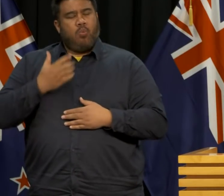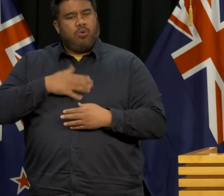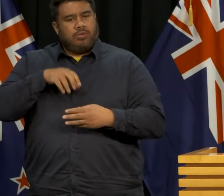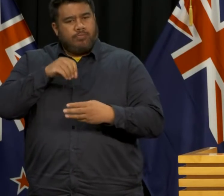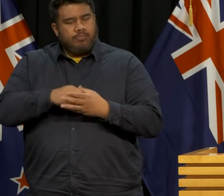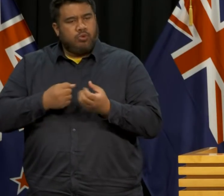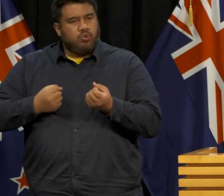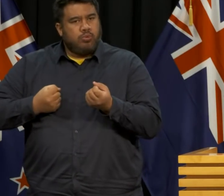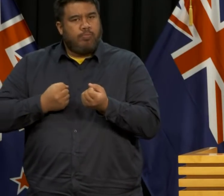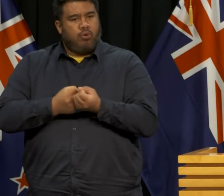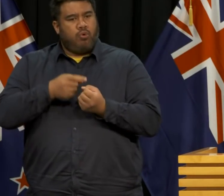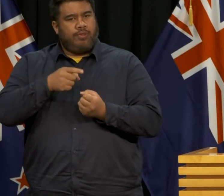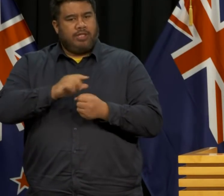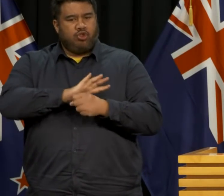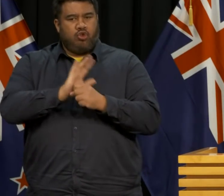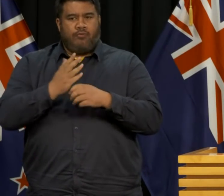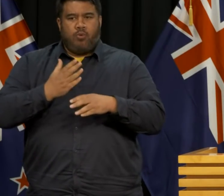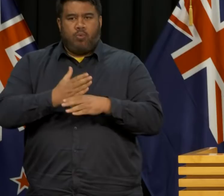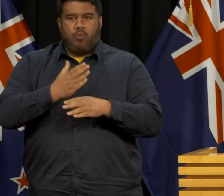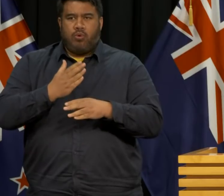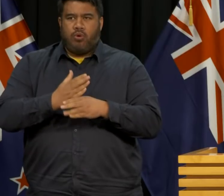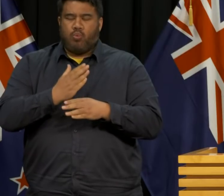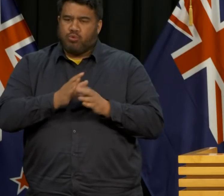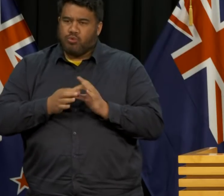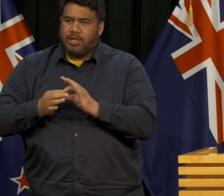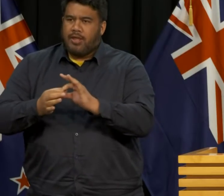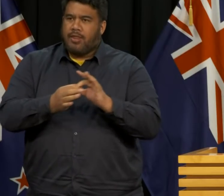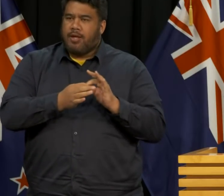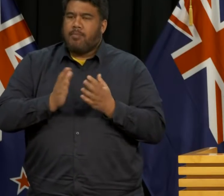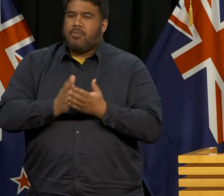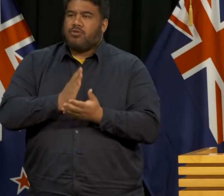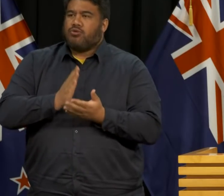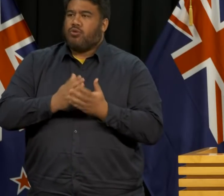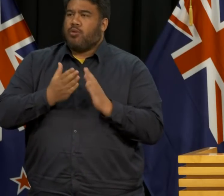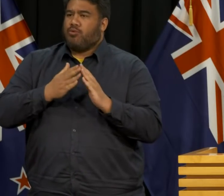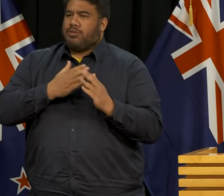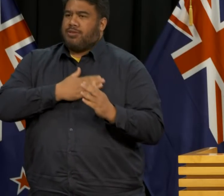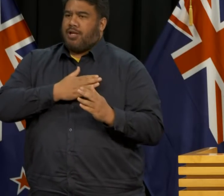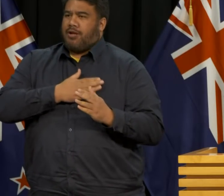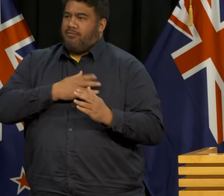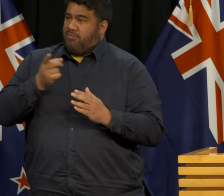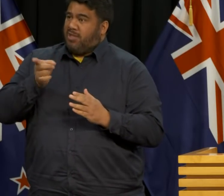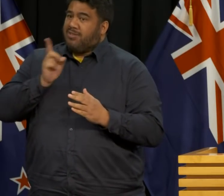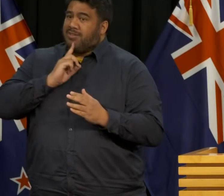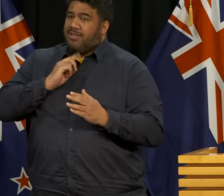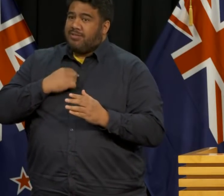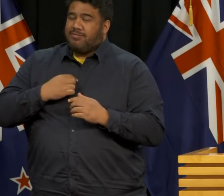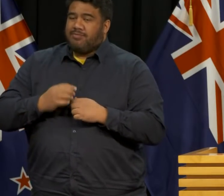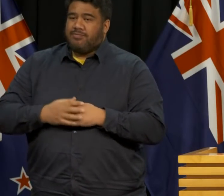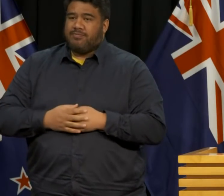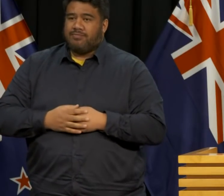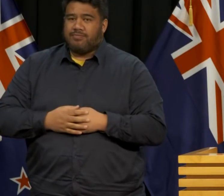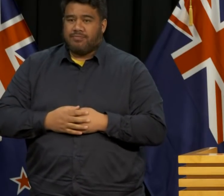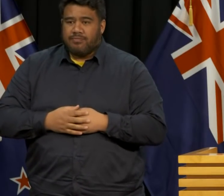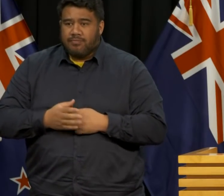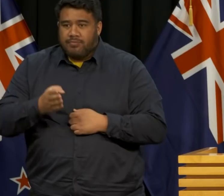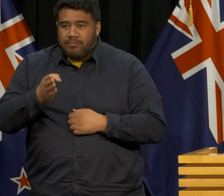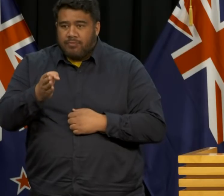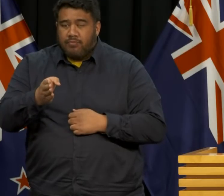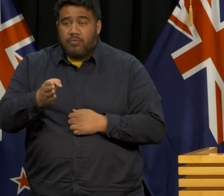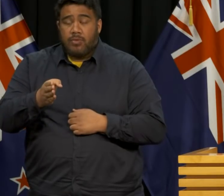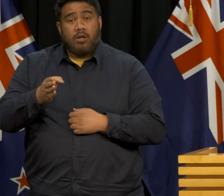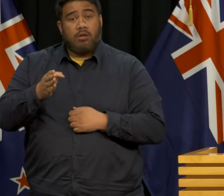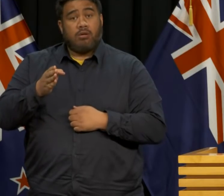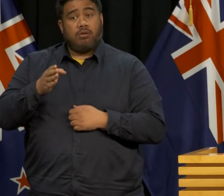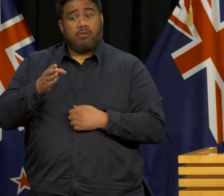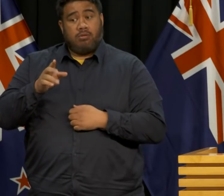contributing to our collective efforts to keep the community safe. That's what they sign up for. One more, yes, Sarah. Will they be wearing PPE gear